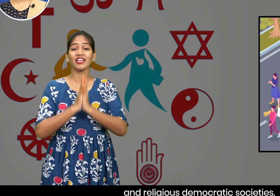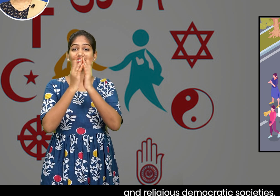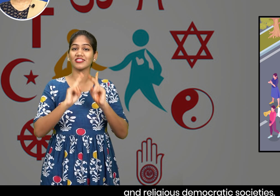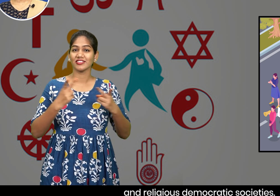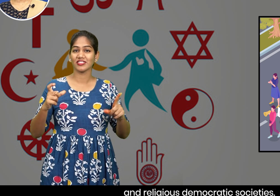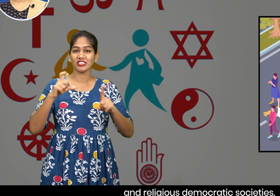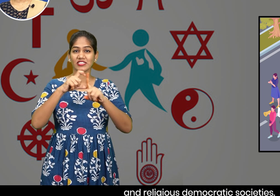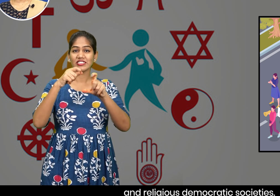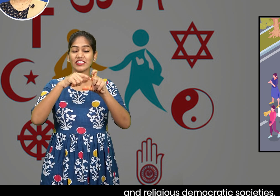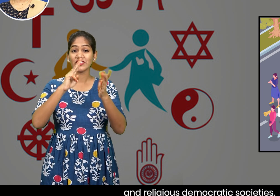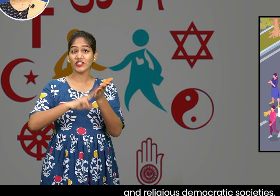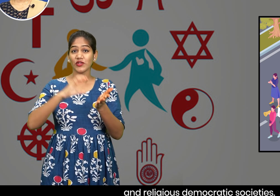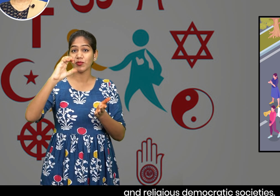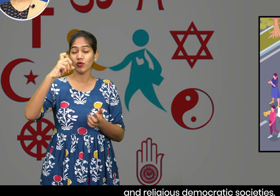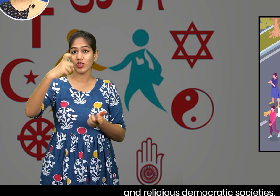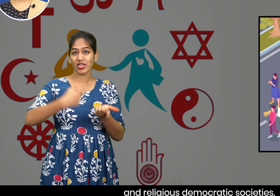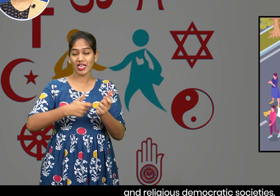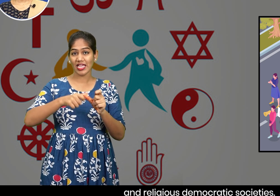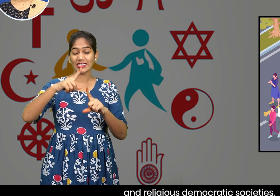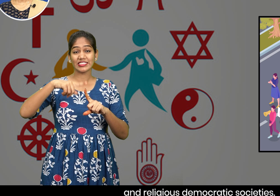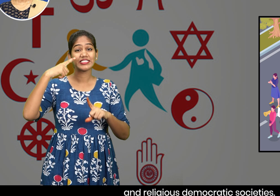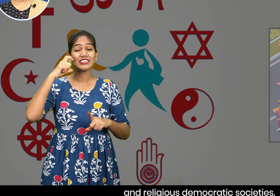religious democratic societies.